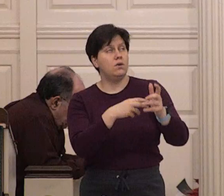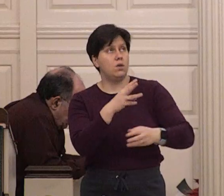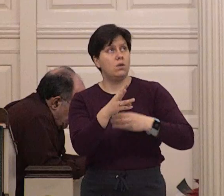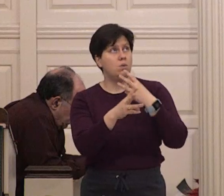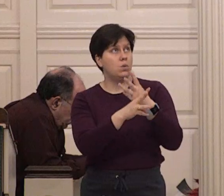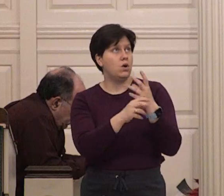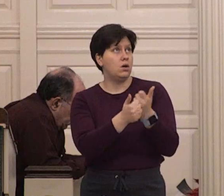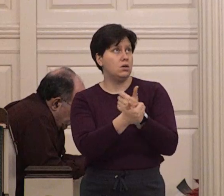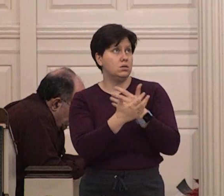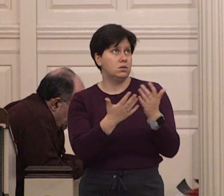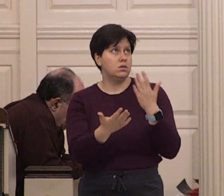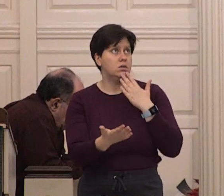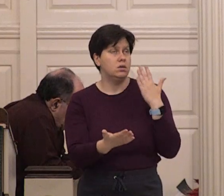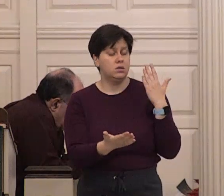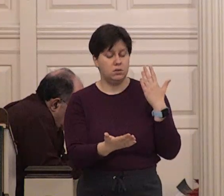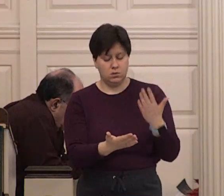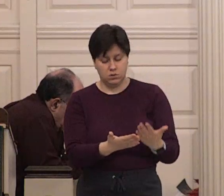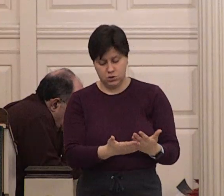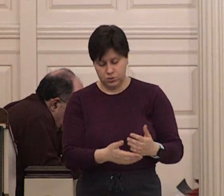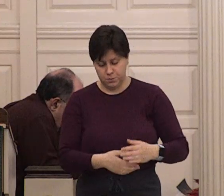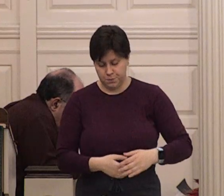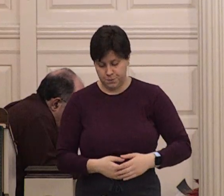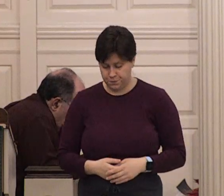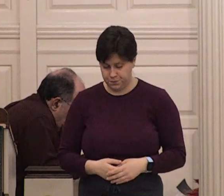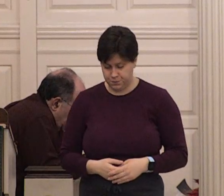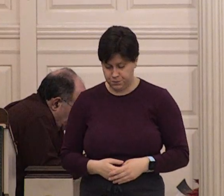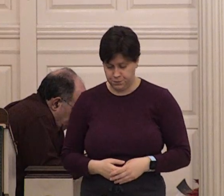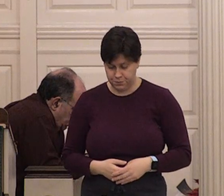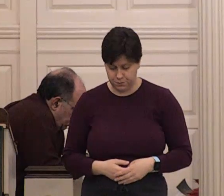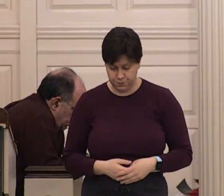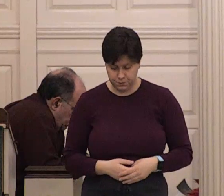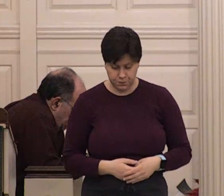world all that is good.